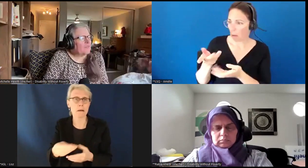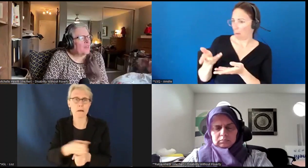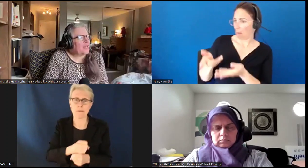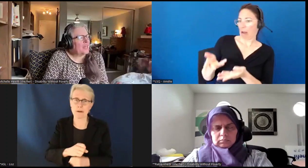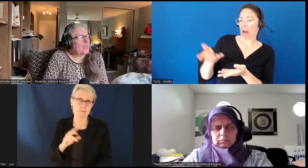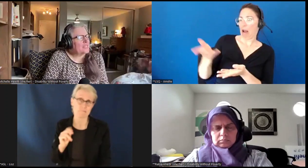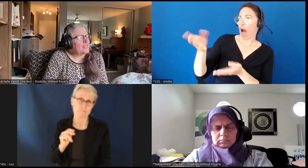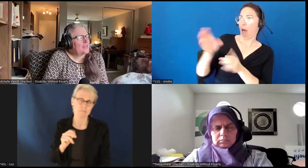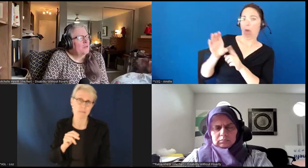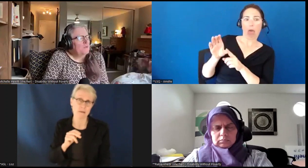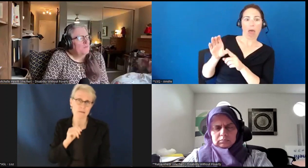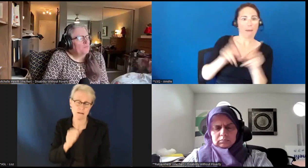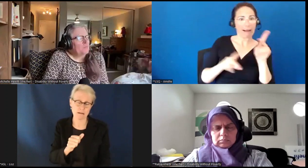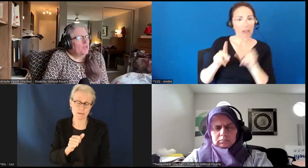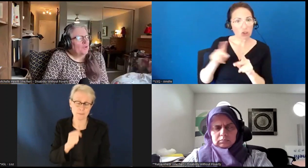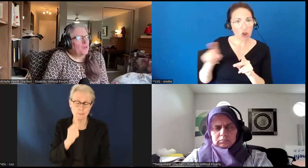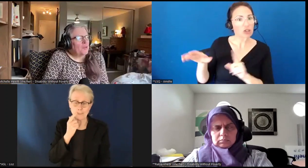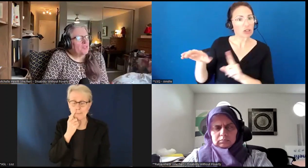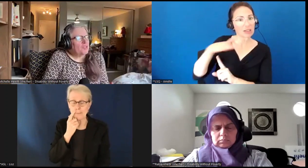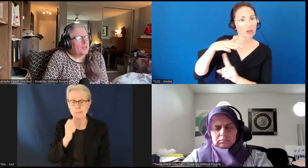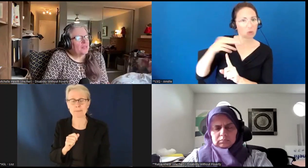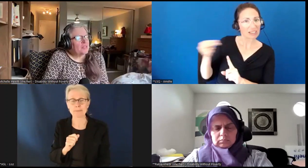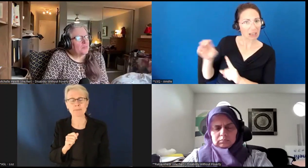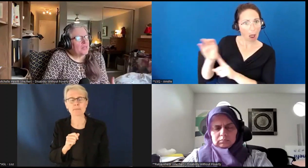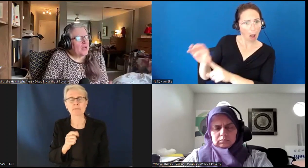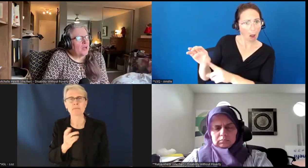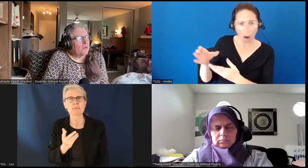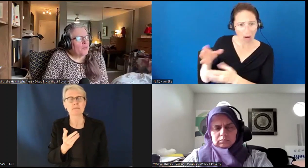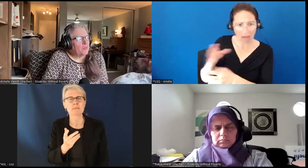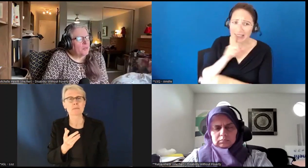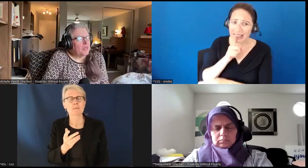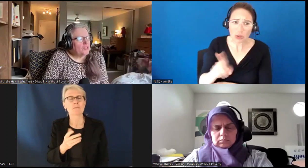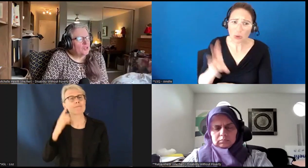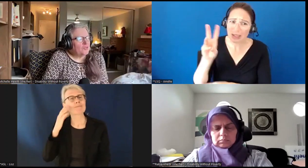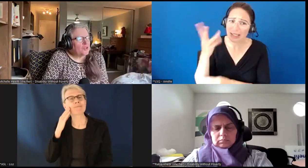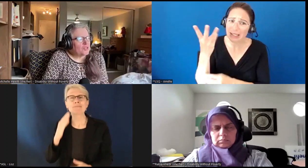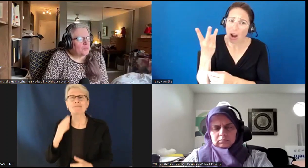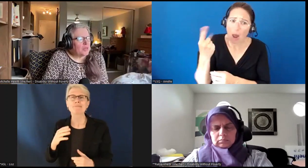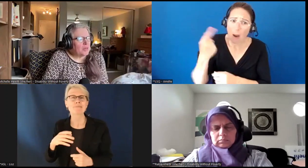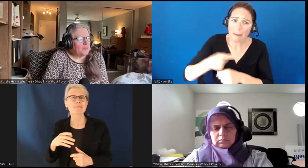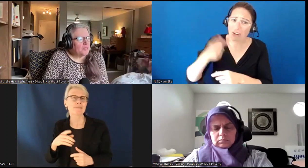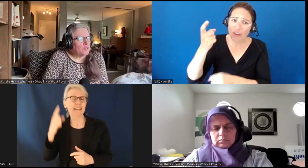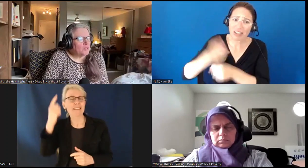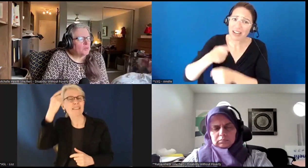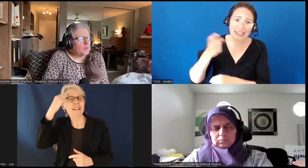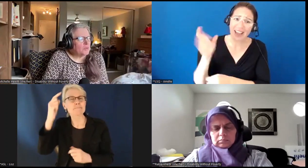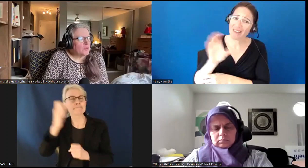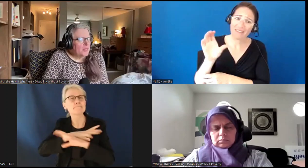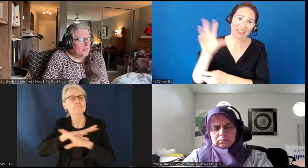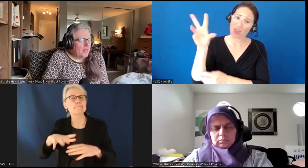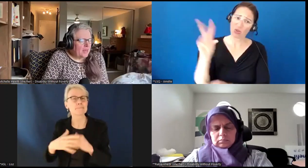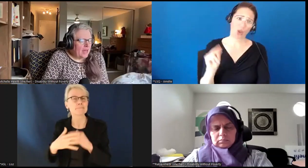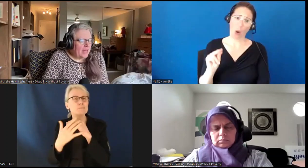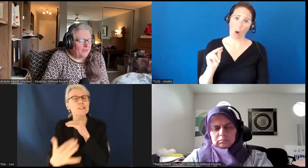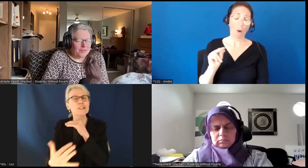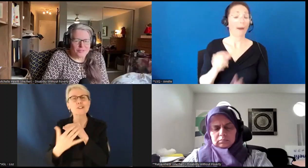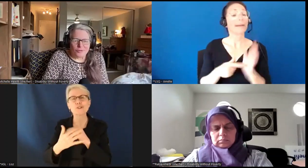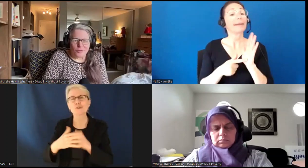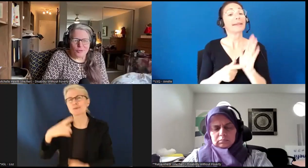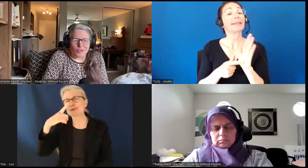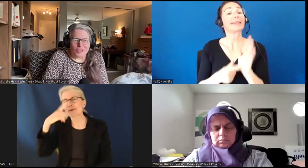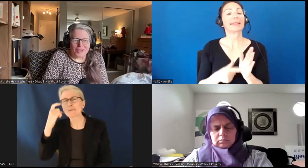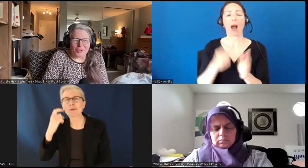think of it is, if you imagine it's summertime, we're at the beach, and you've got some people who their life